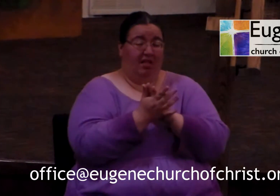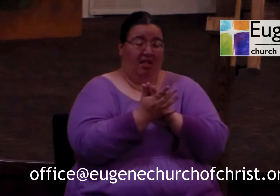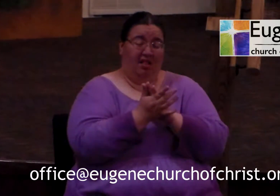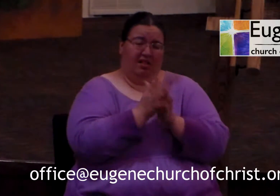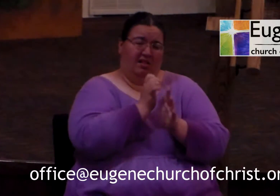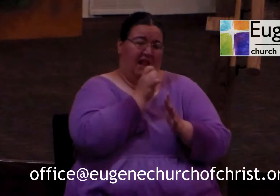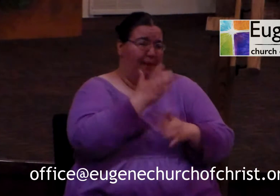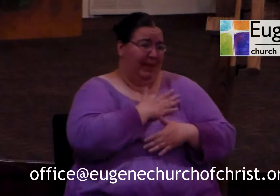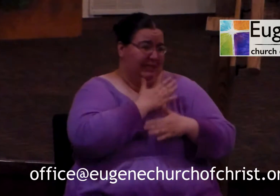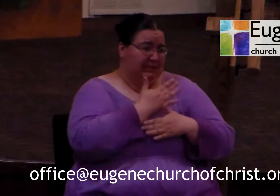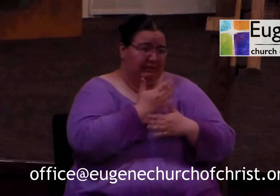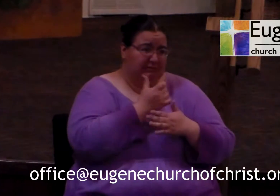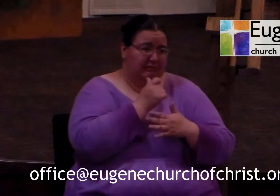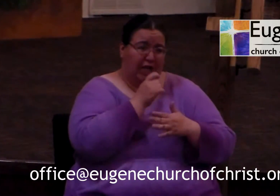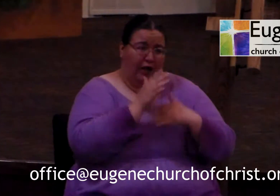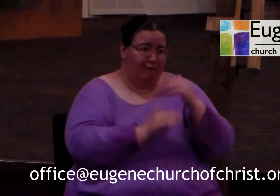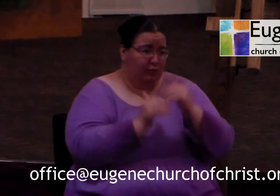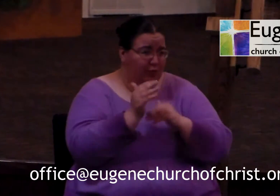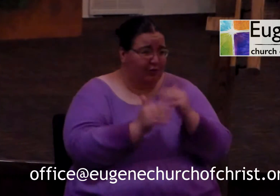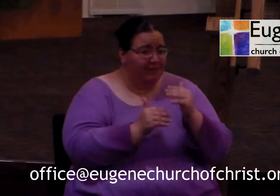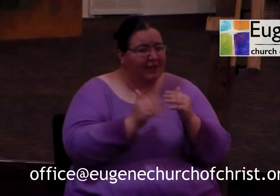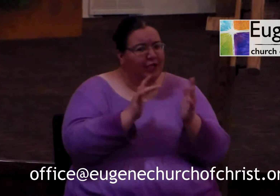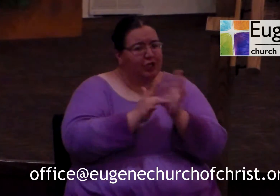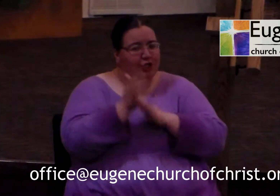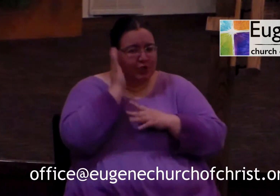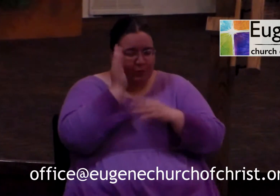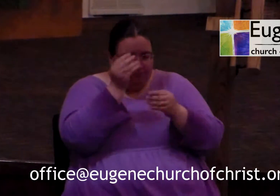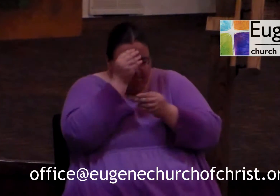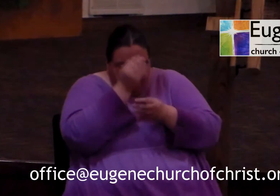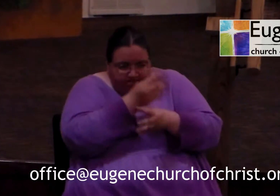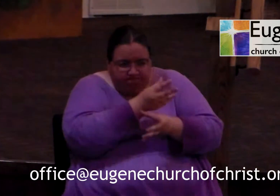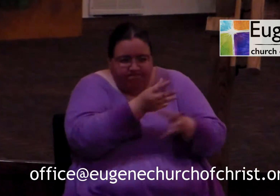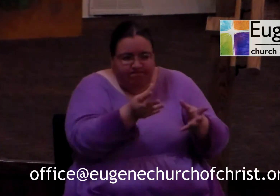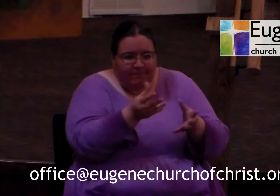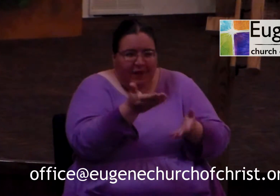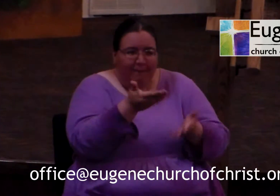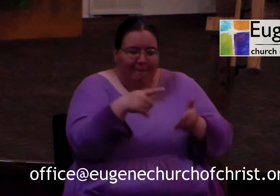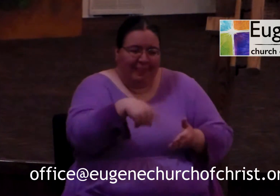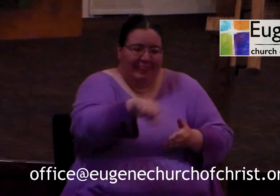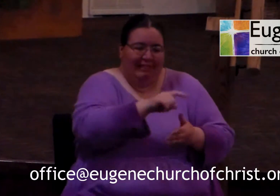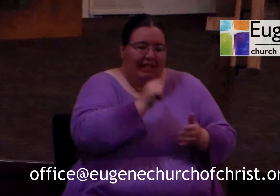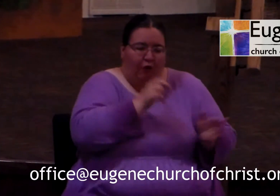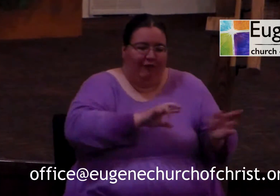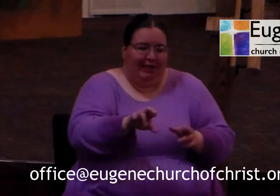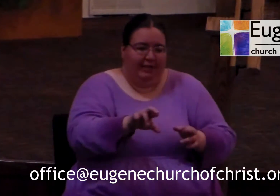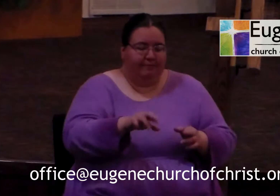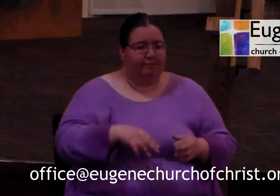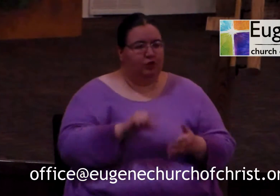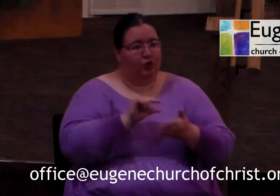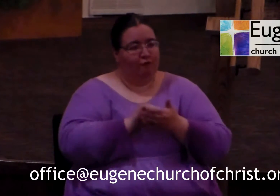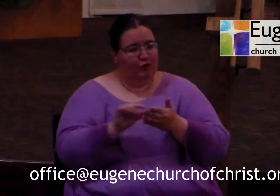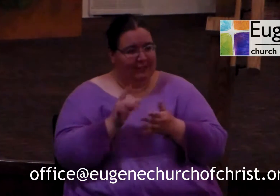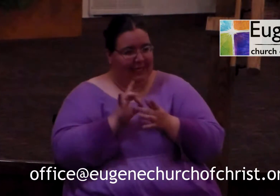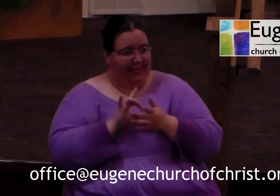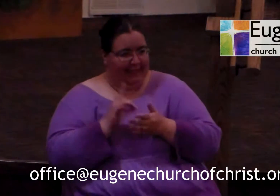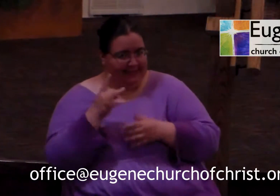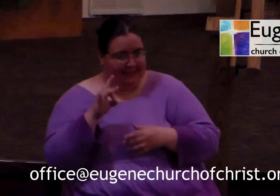to something that they're probably not quite ready for. And he says in verse 18, "I'm not referring to all of you. I know those I have